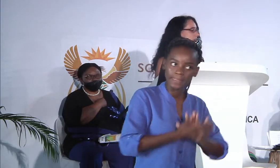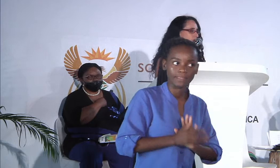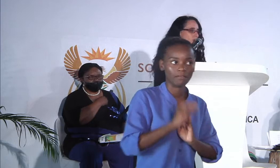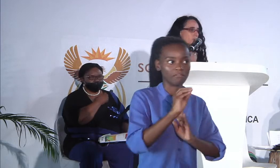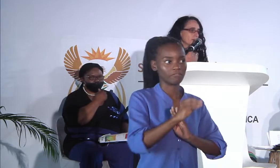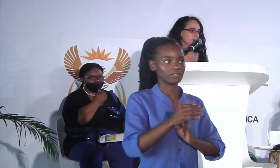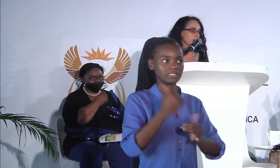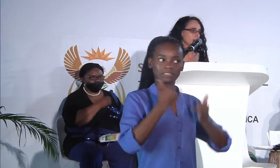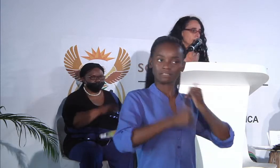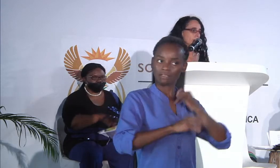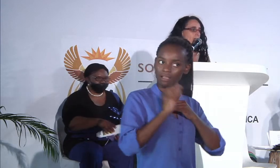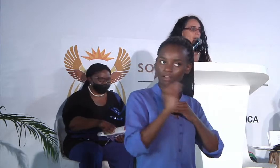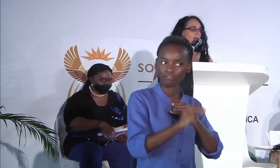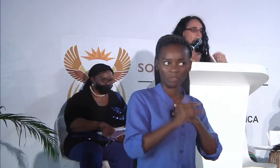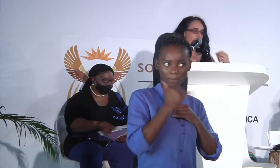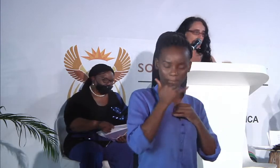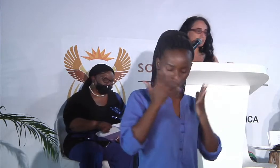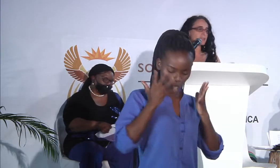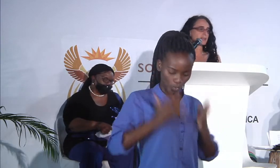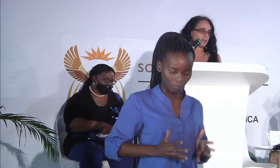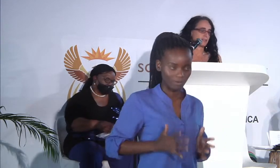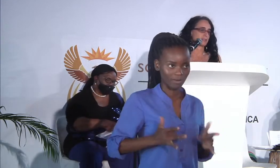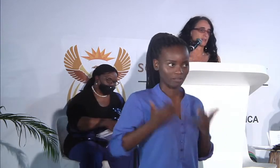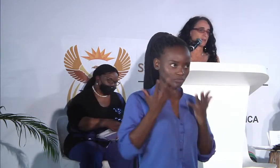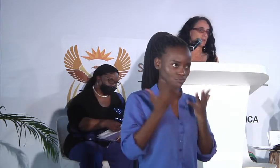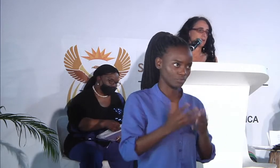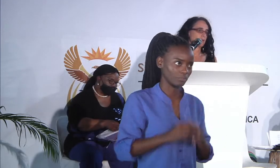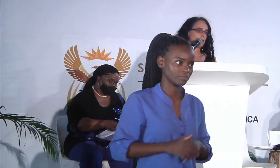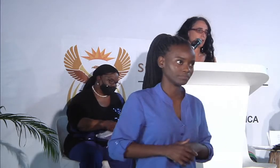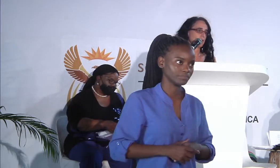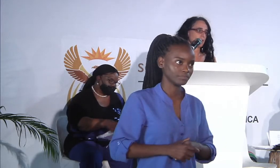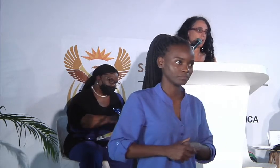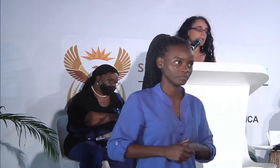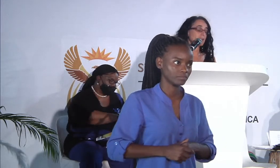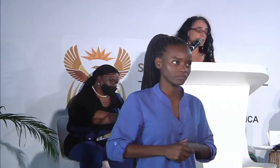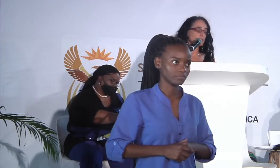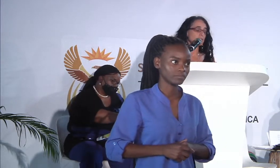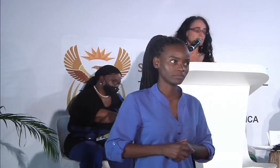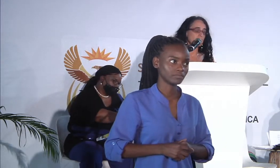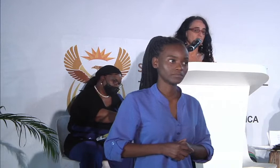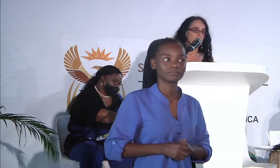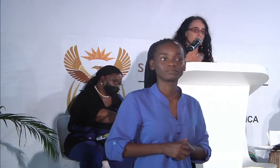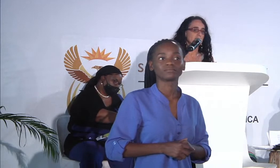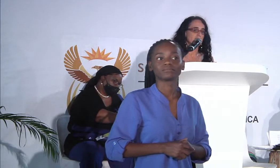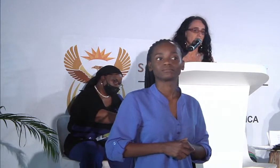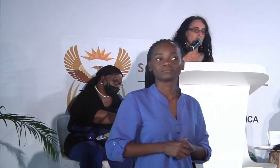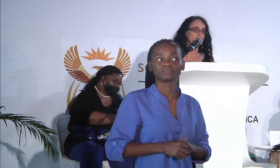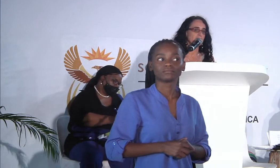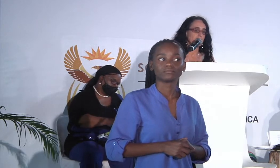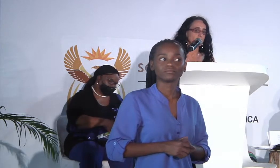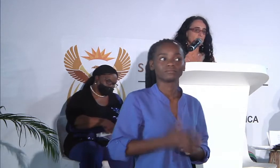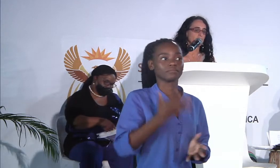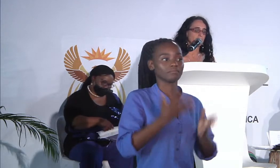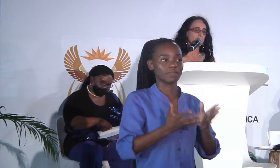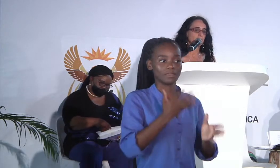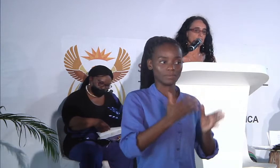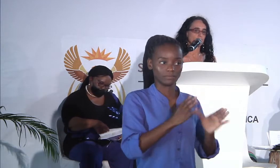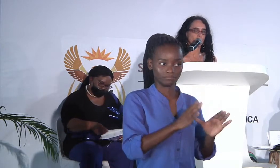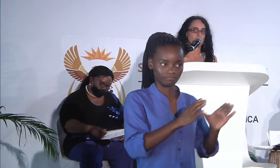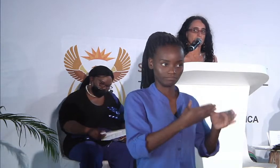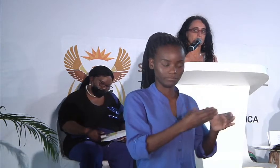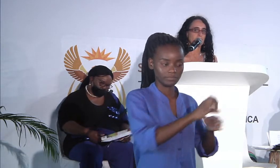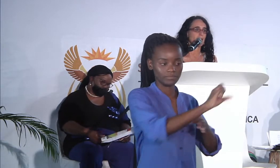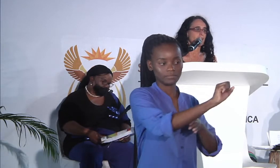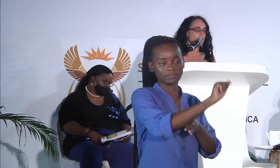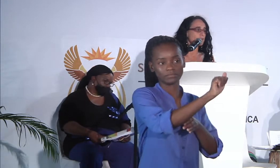be human. And perhaps it is in networks such as the South African Network of People Who Use